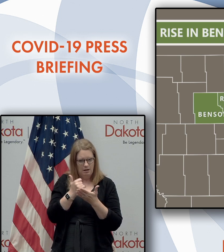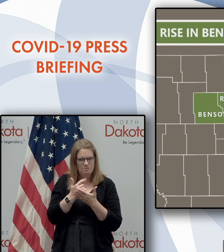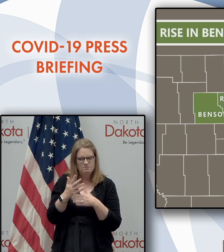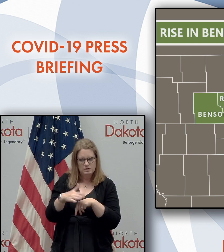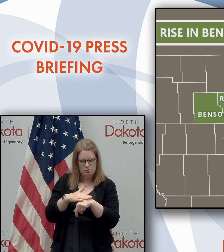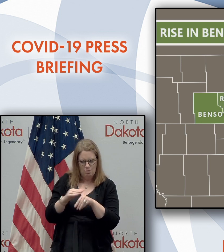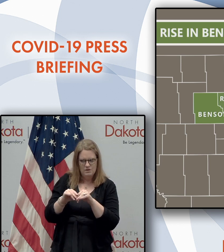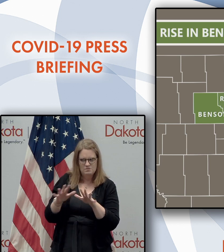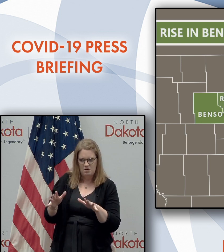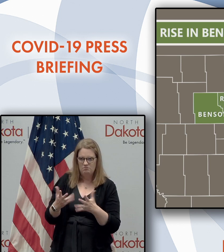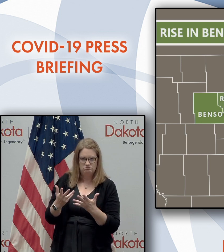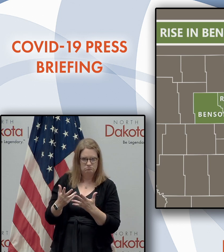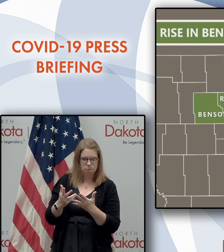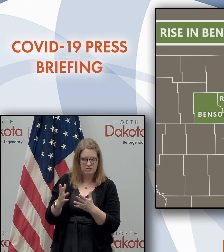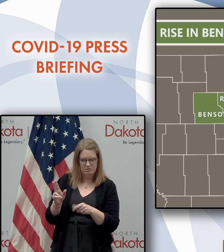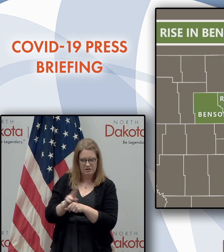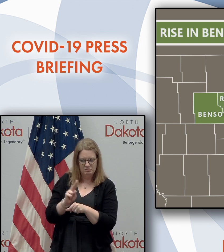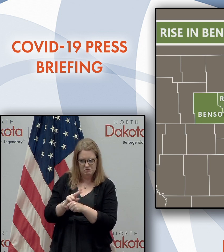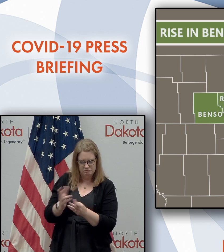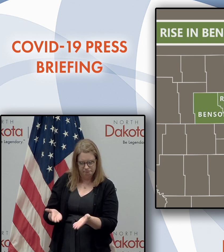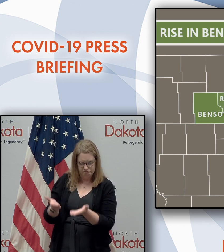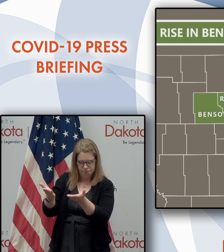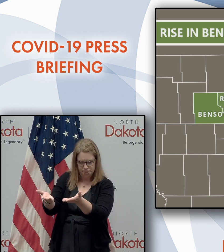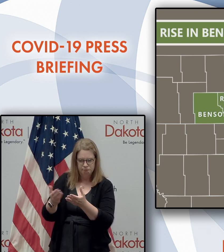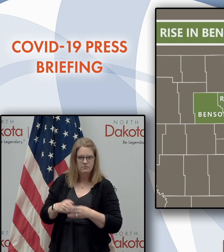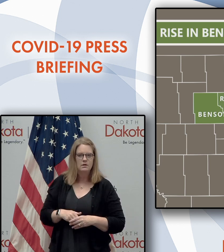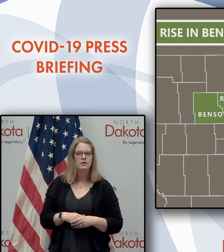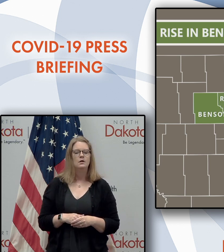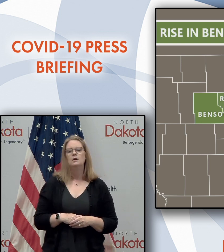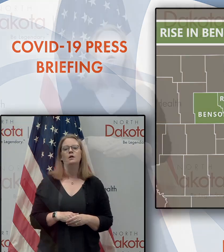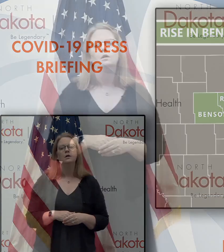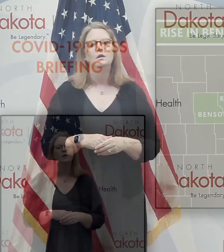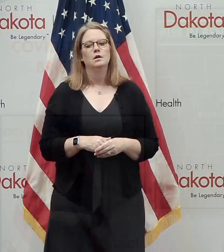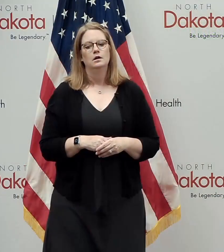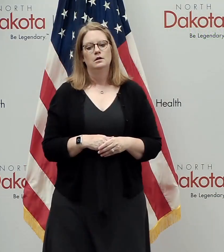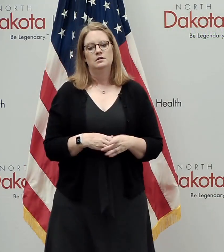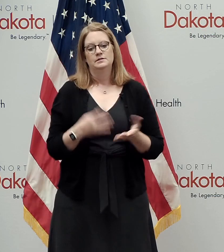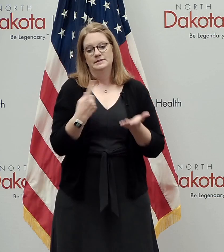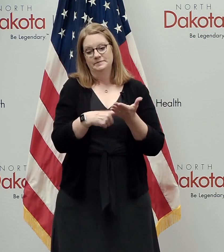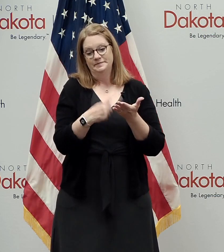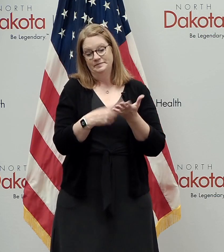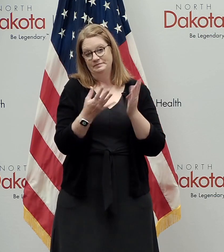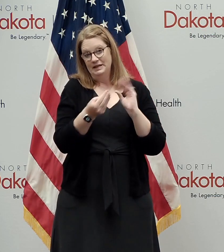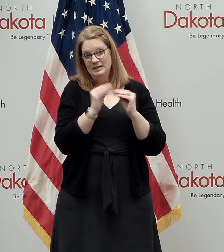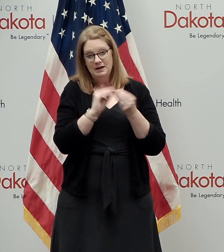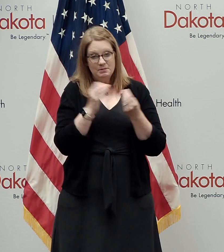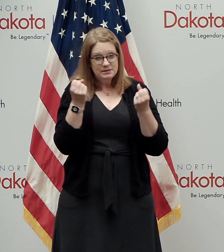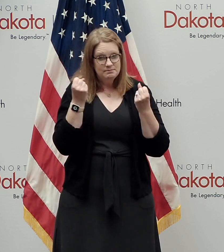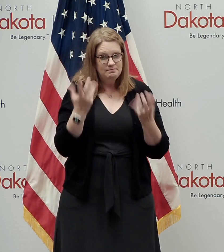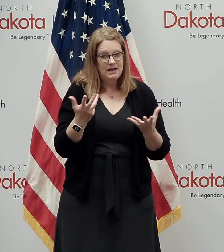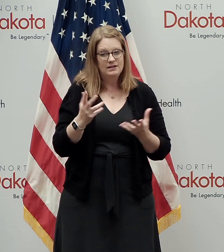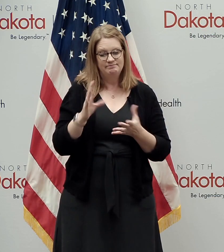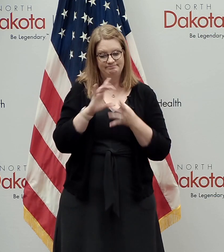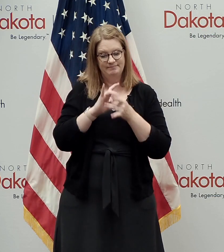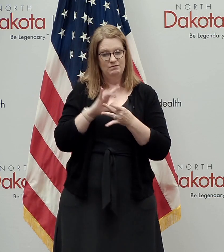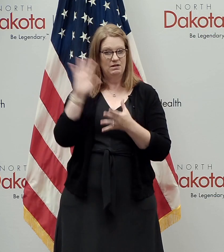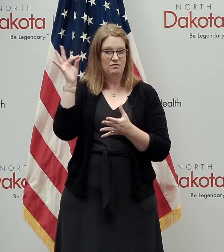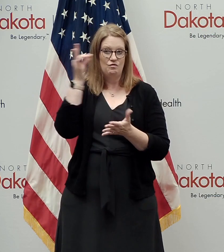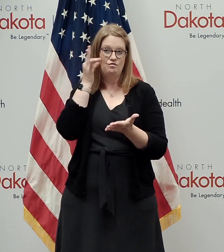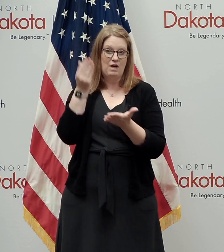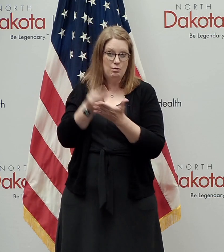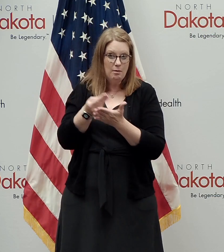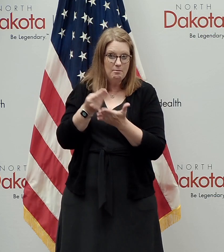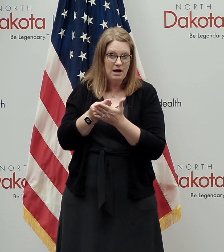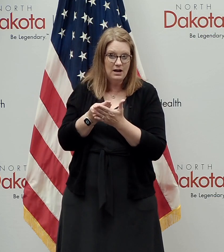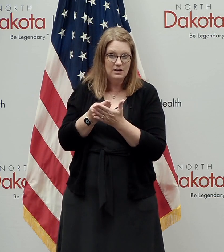spread. When we take a look at, again, we've talked big numbers here in terms of federal dollars that